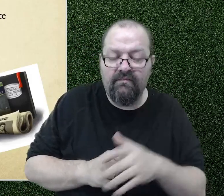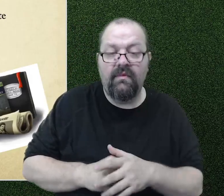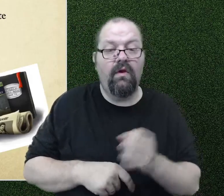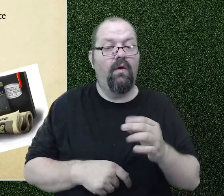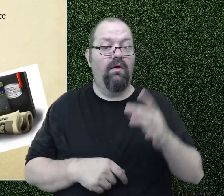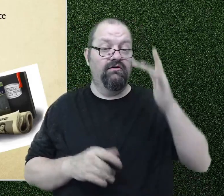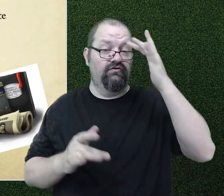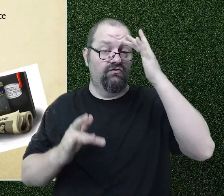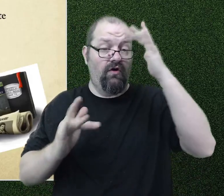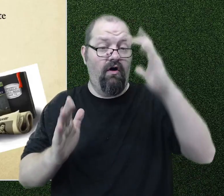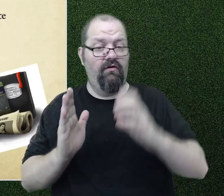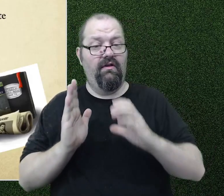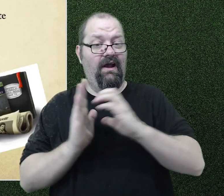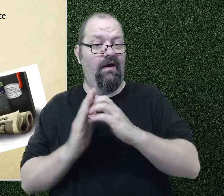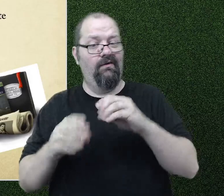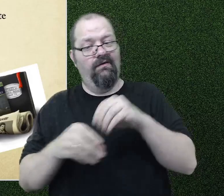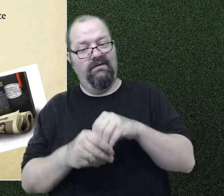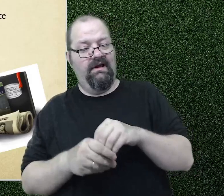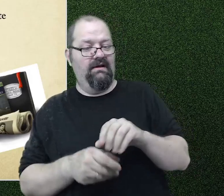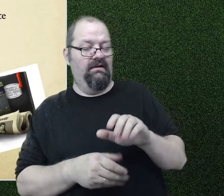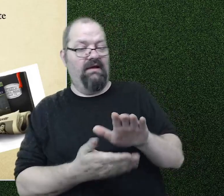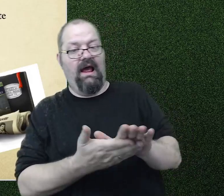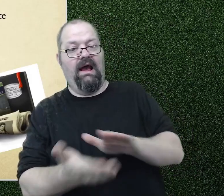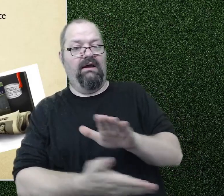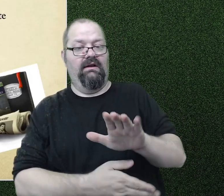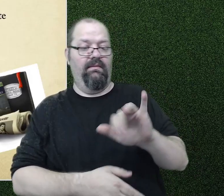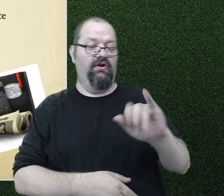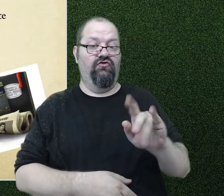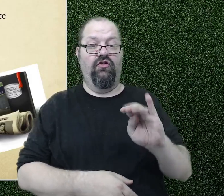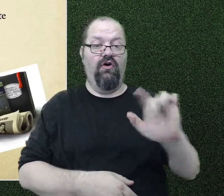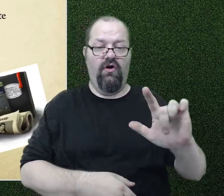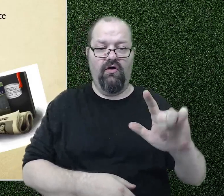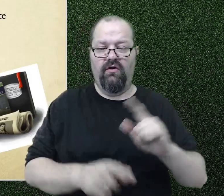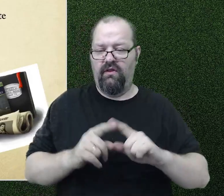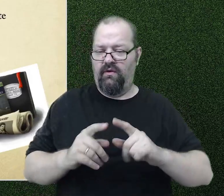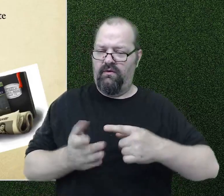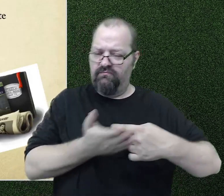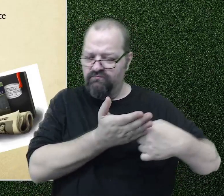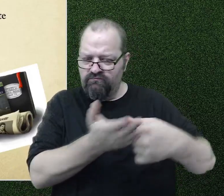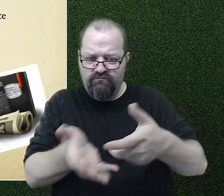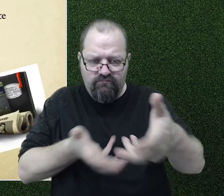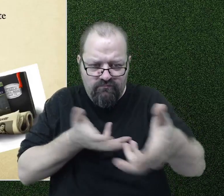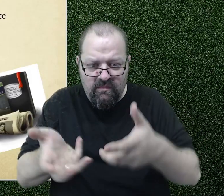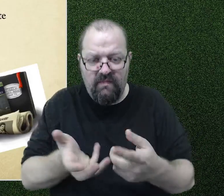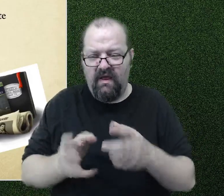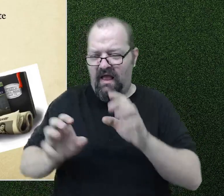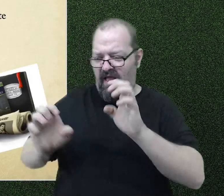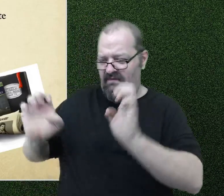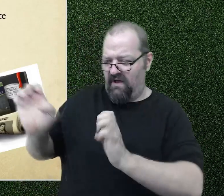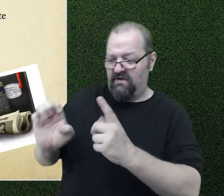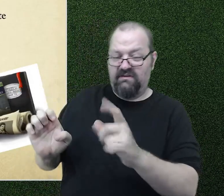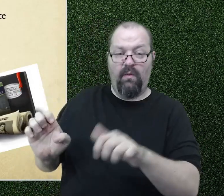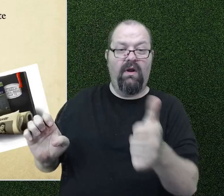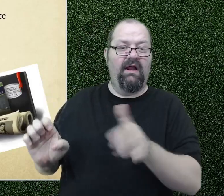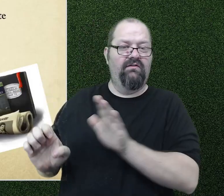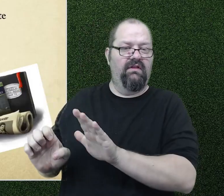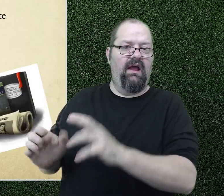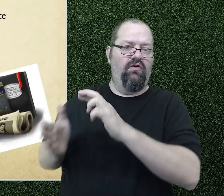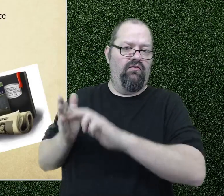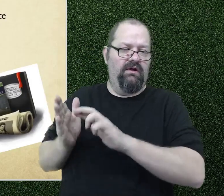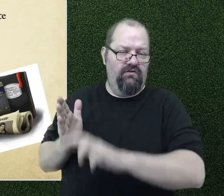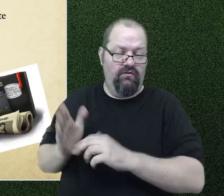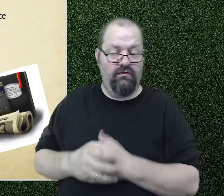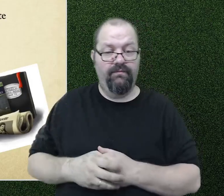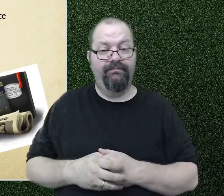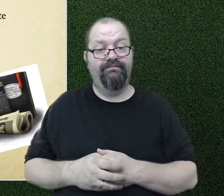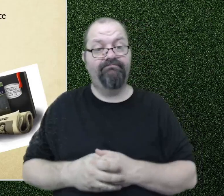academic journal that analyze a piece of literature or discuss or evaluate someone else's original research. If